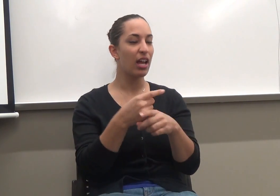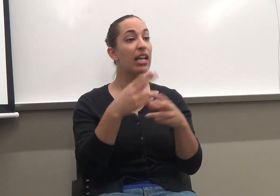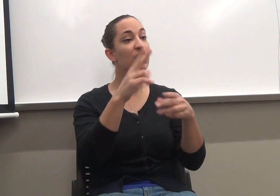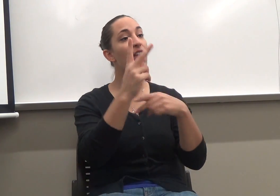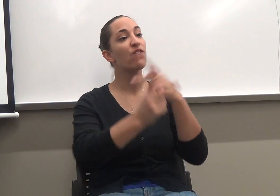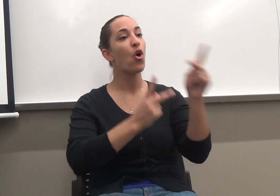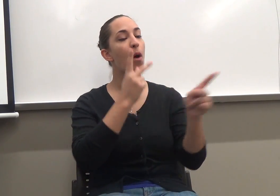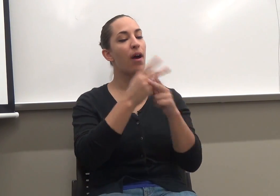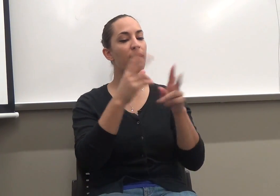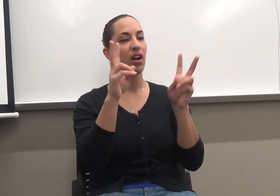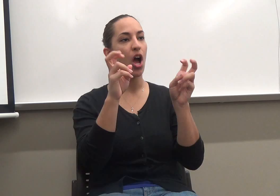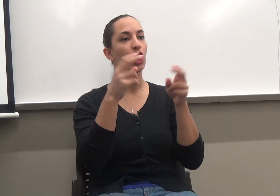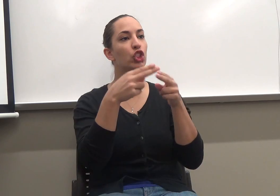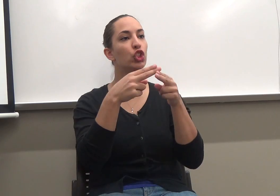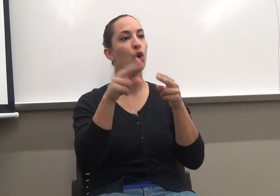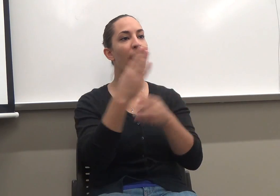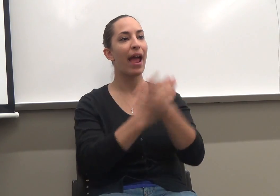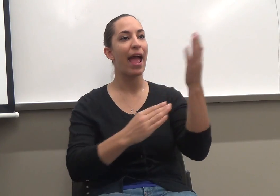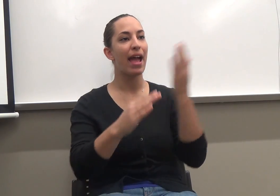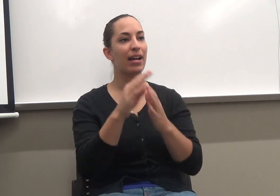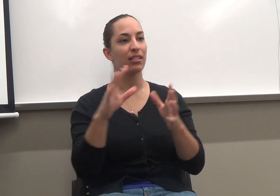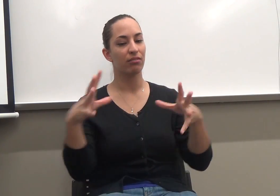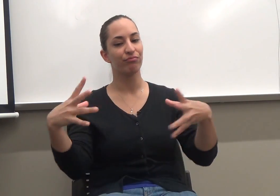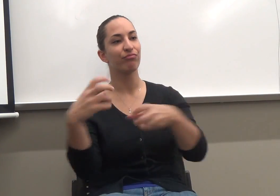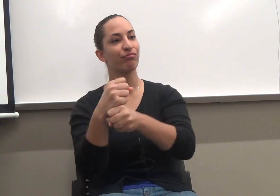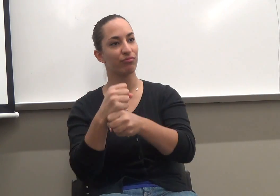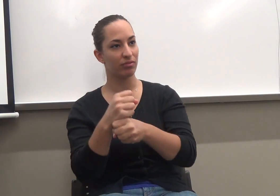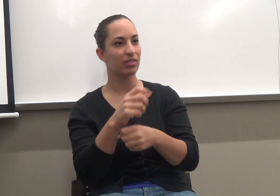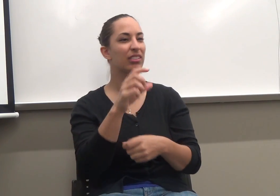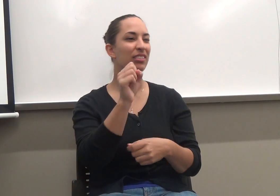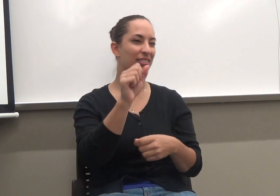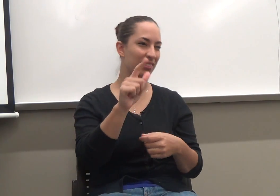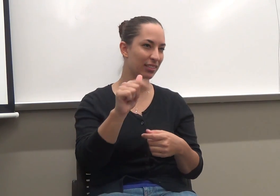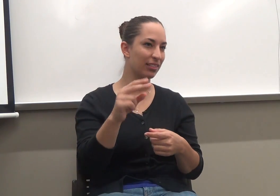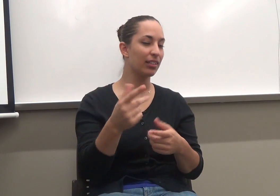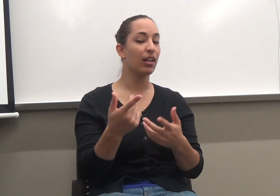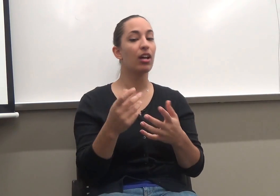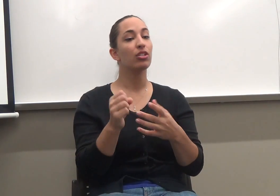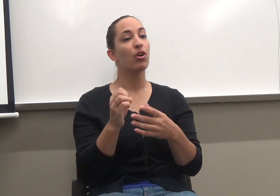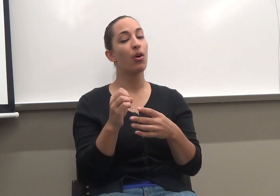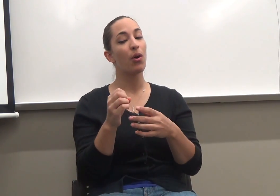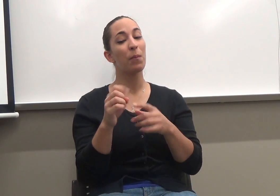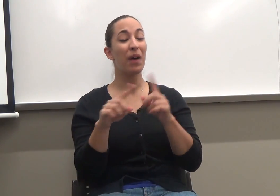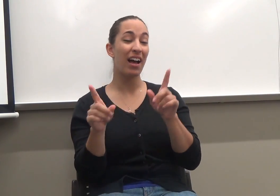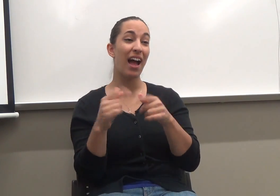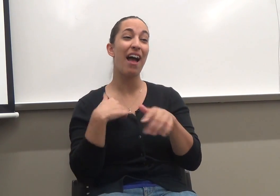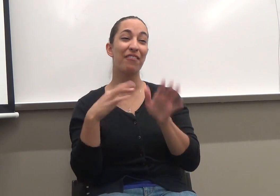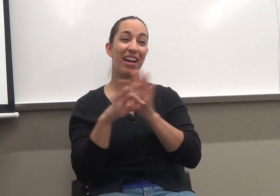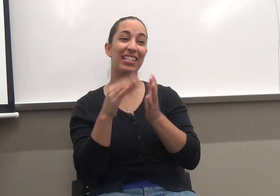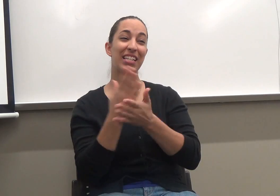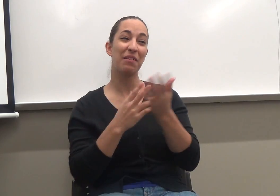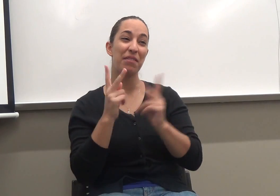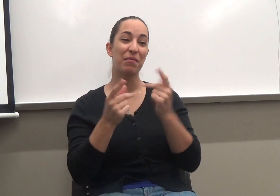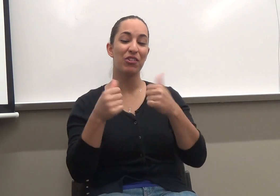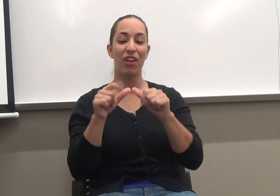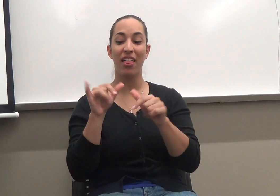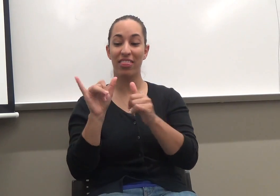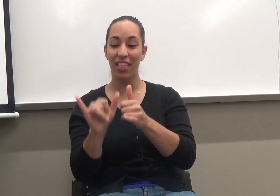use for that purpose. But I find a lot of people tend to try to transfer that to their college writing, and that's not going